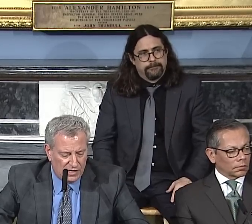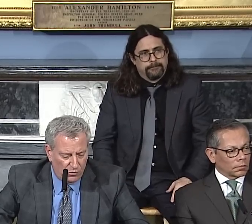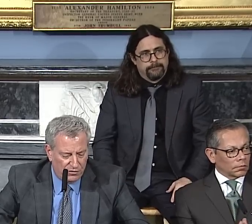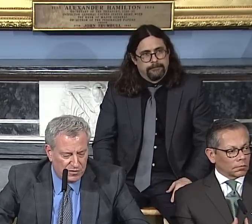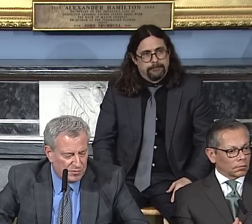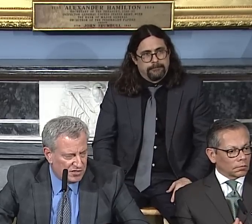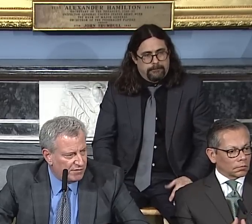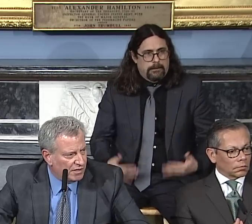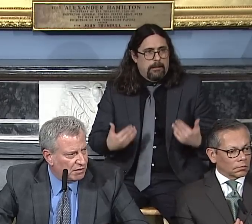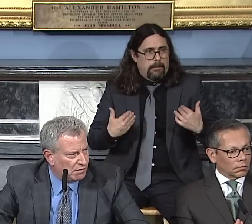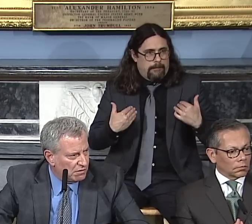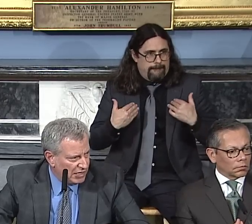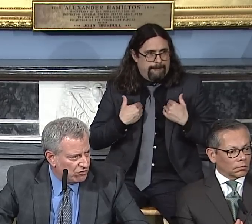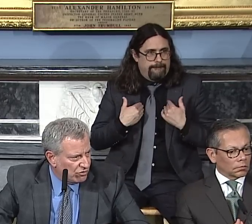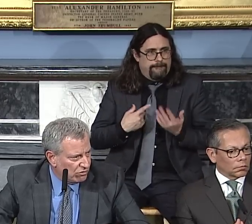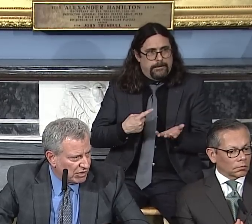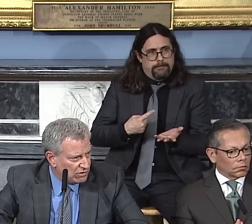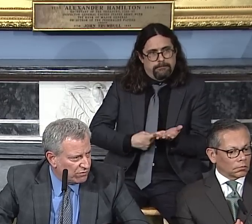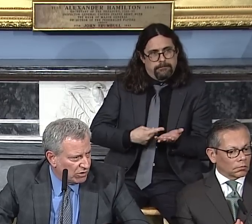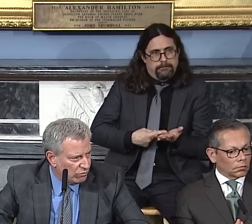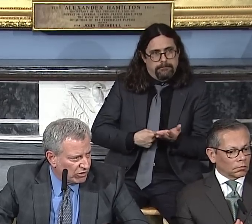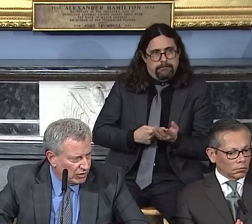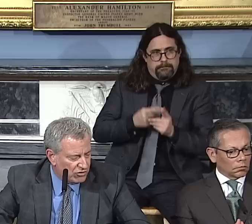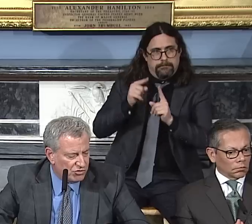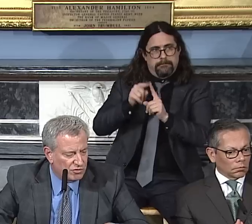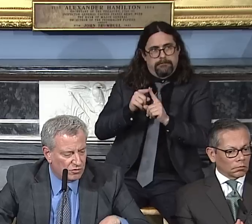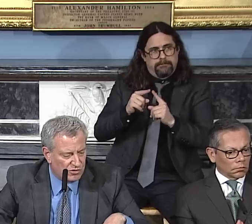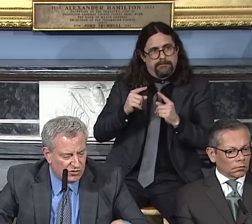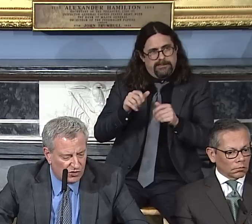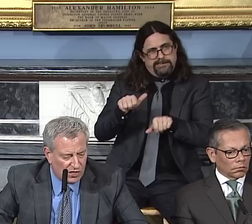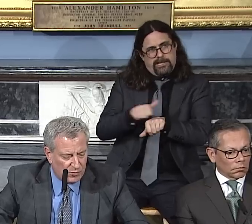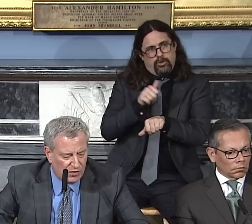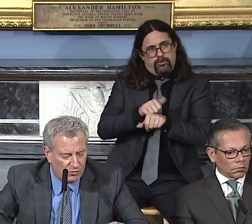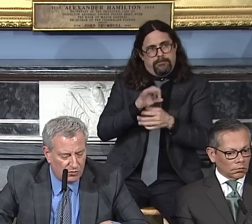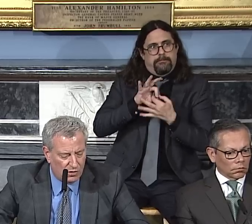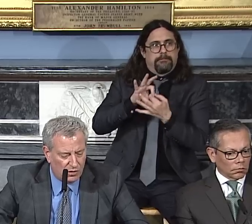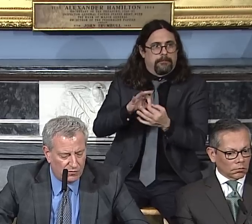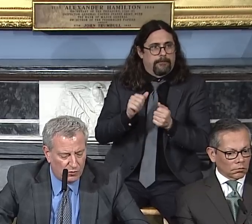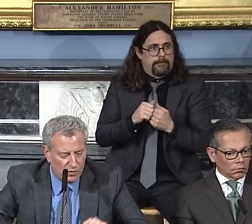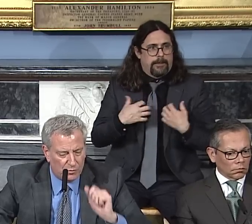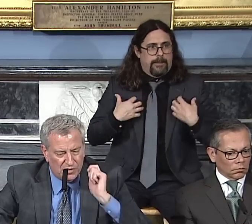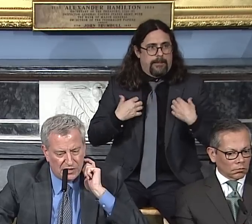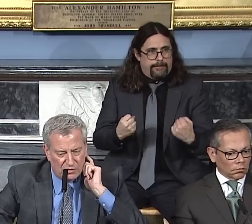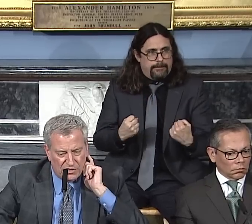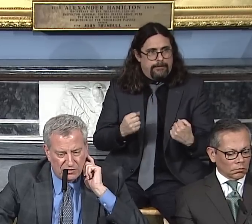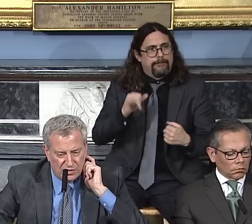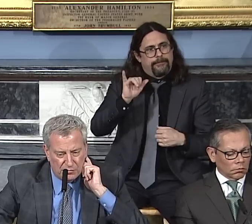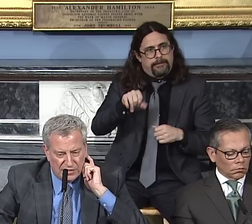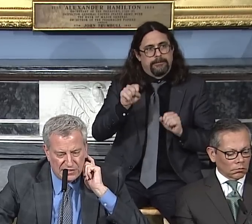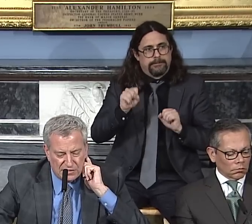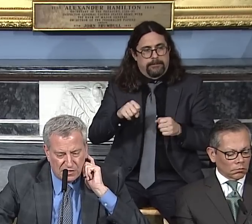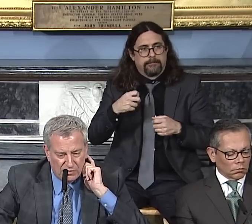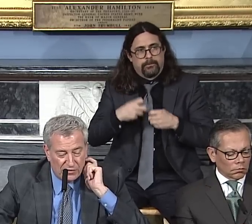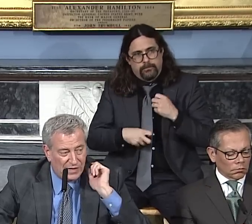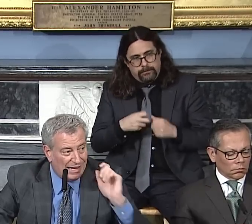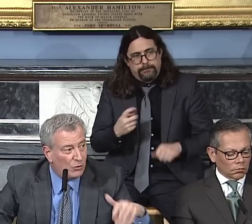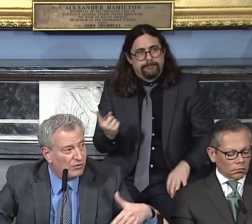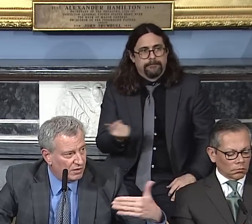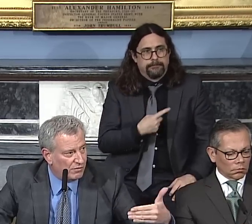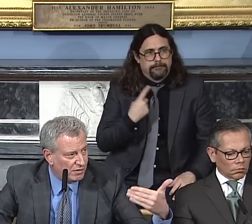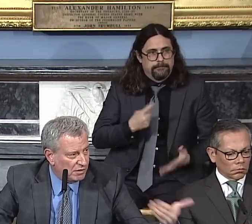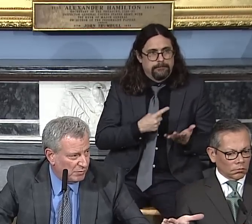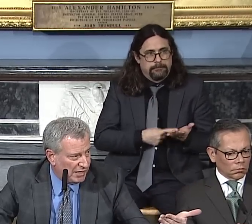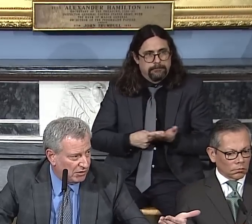there's a health-specific danger, that's a very real issue. So we should talk about if we want to put any criteria in place around the